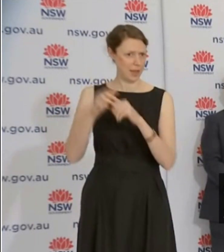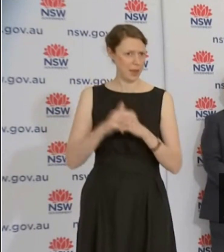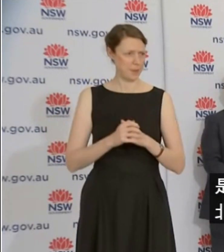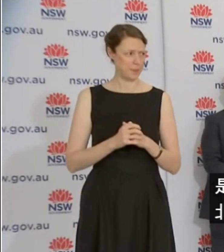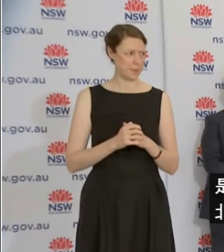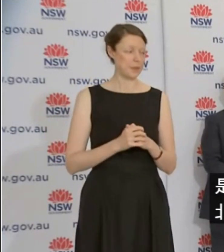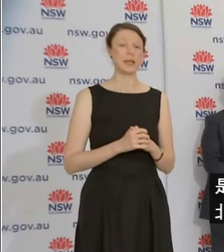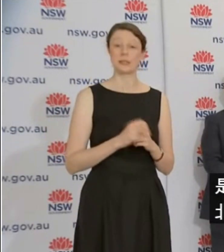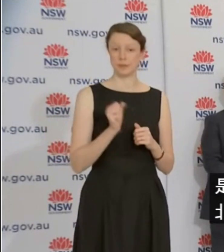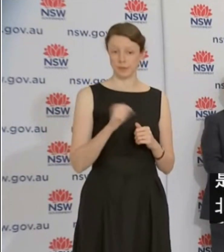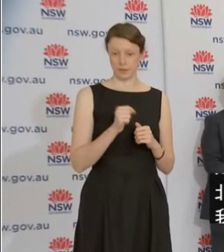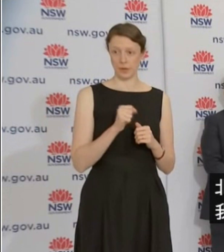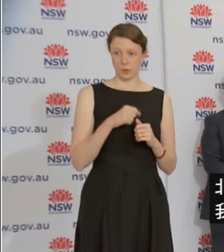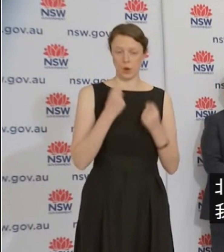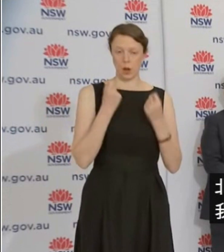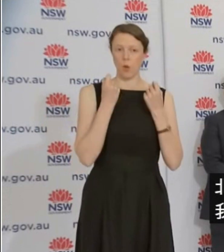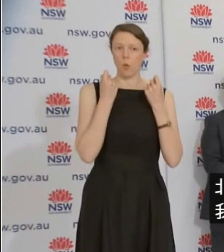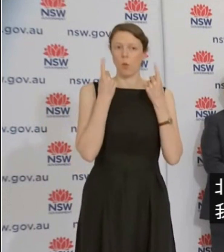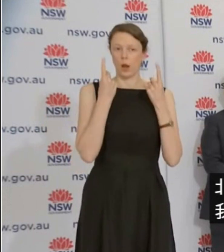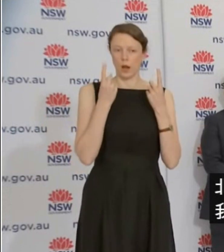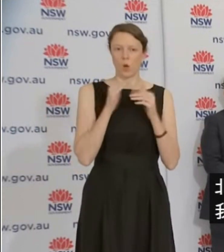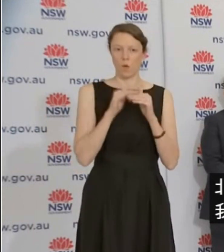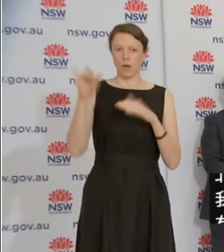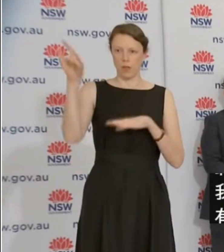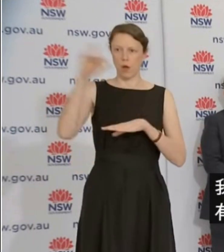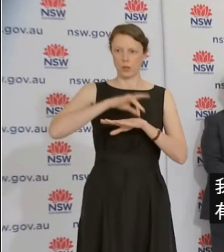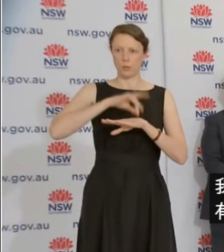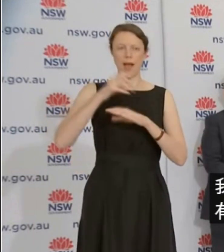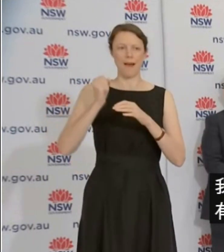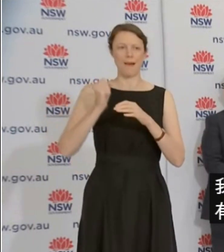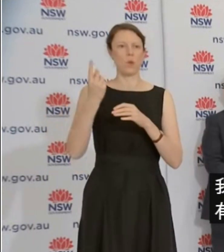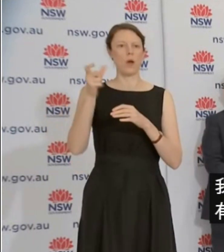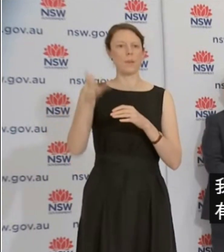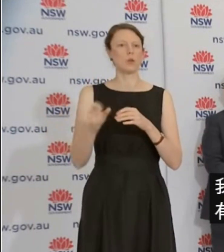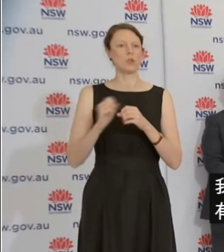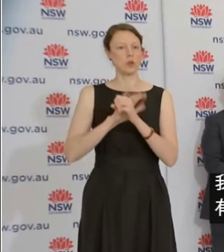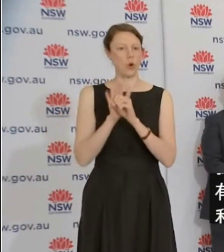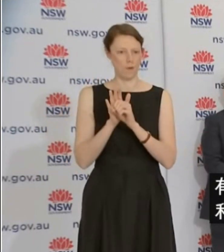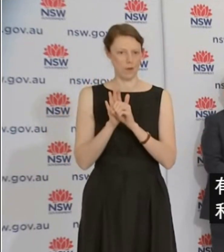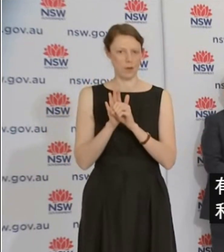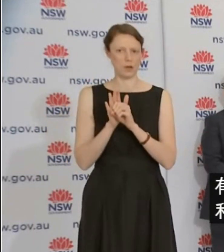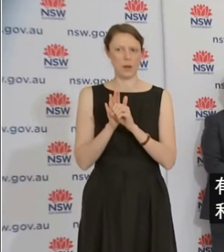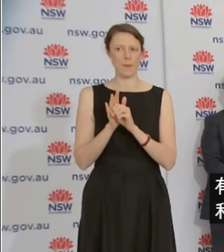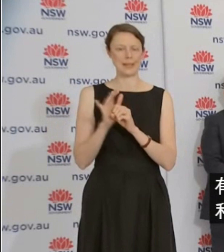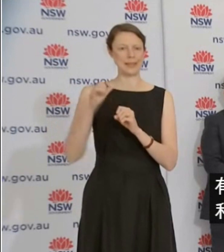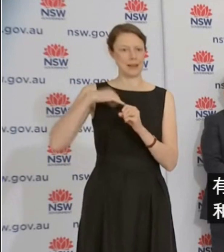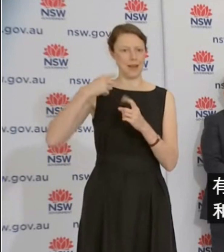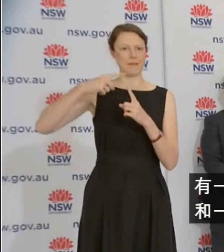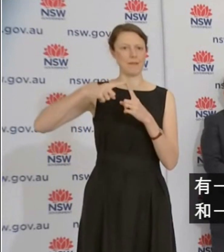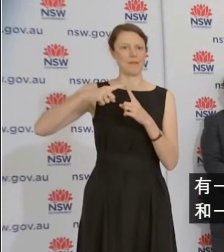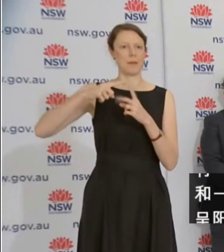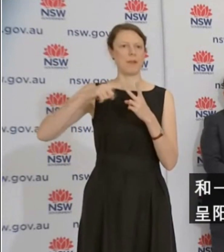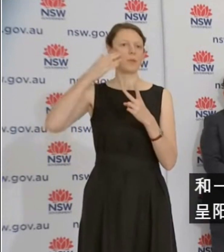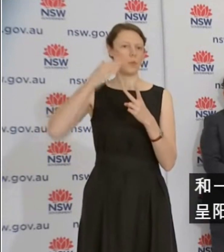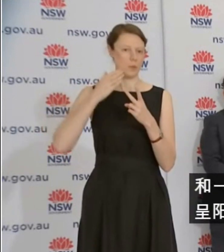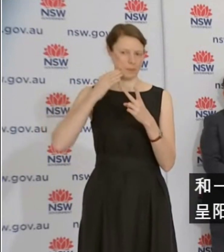in the Northern Beaches maternity unit. I understand that there has been a staff member and a patient as well who's